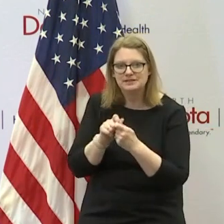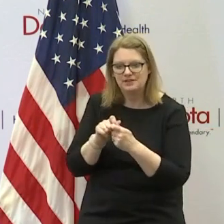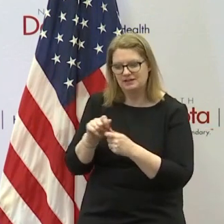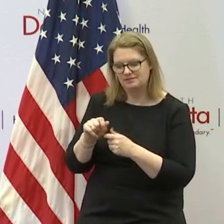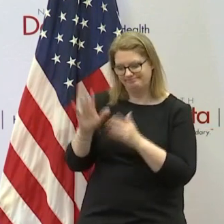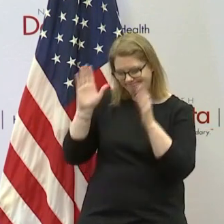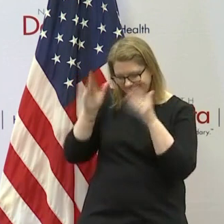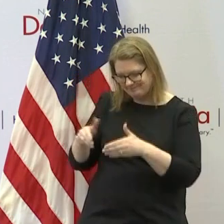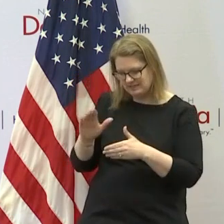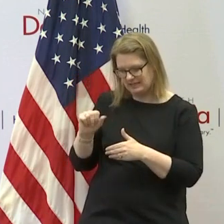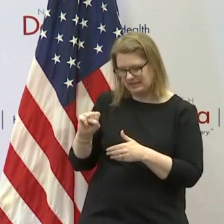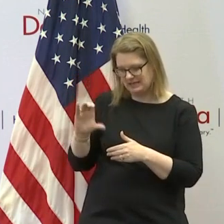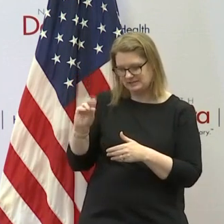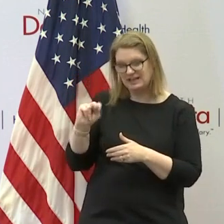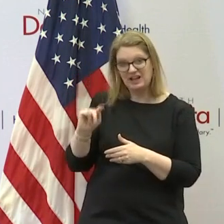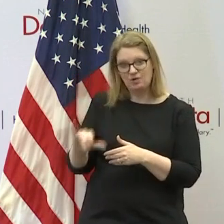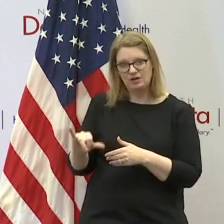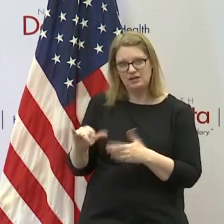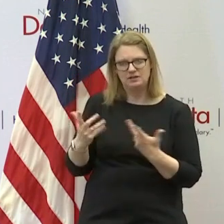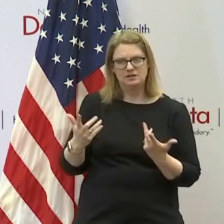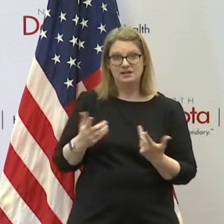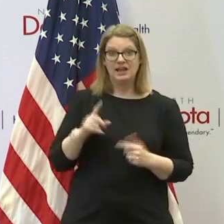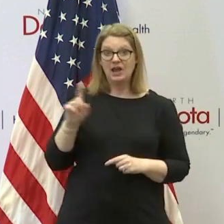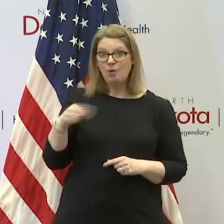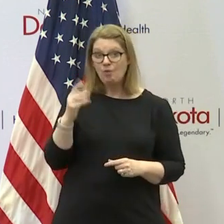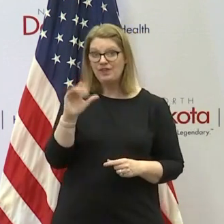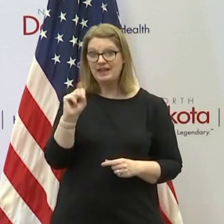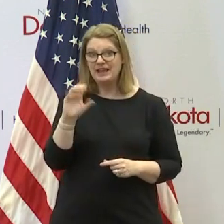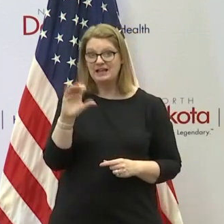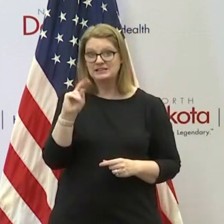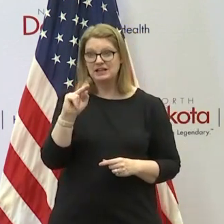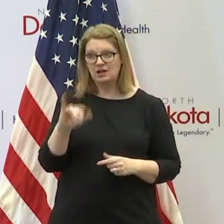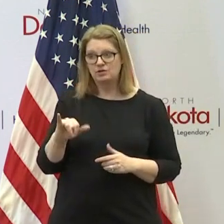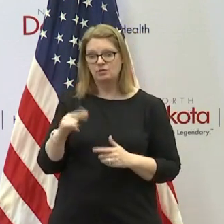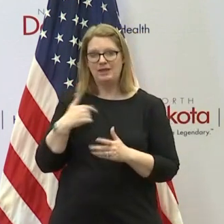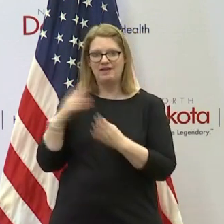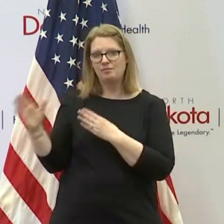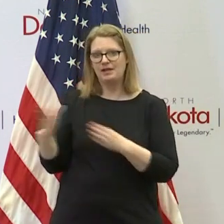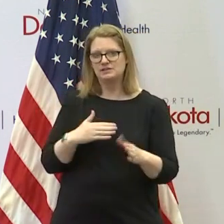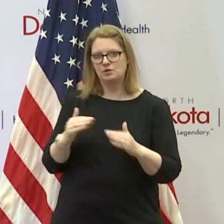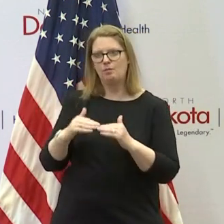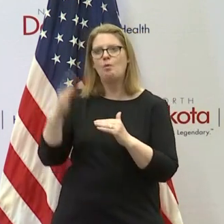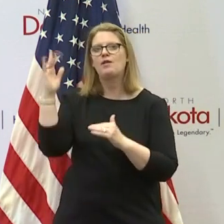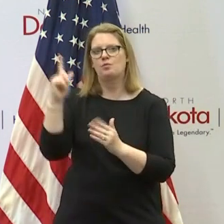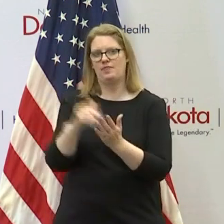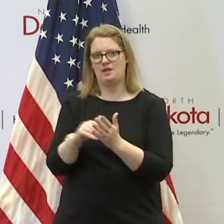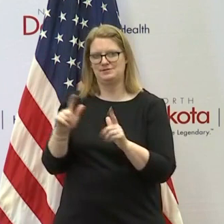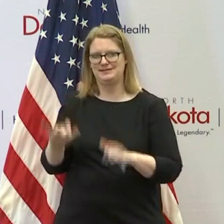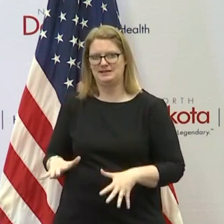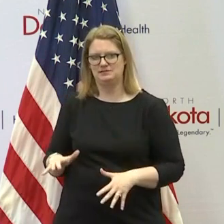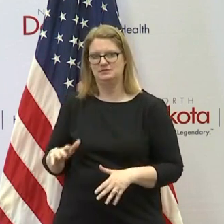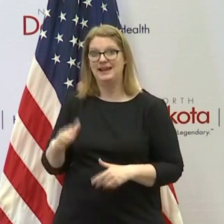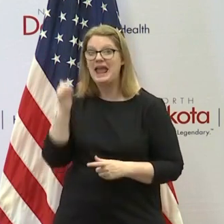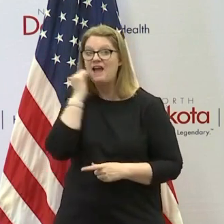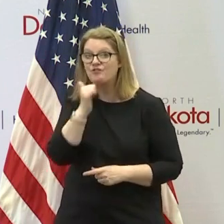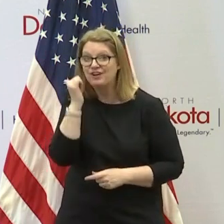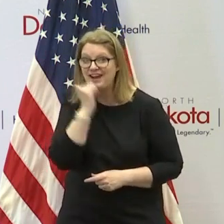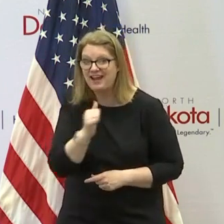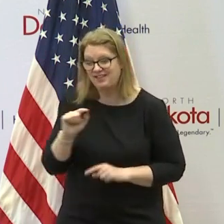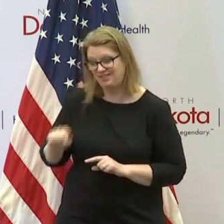mean, we've got plans to just in Cass County do more than 1,000 tests a day. So we are going to